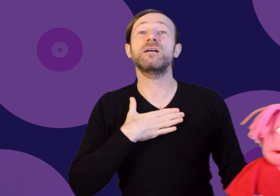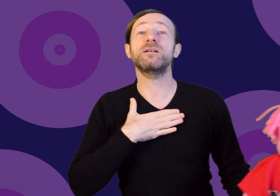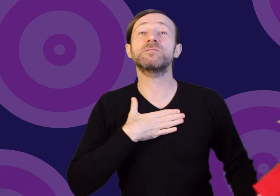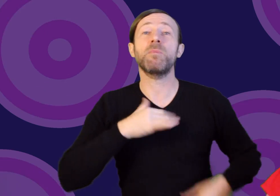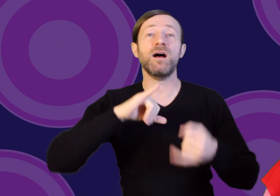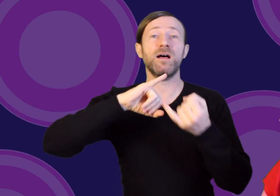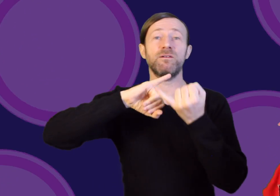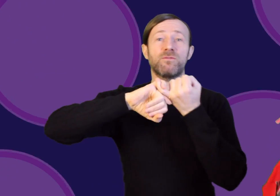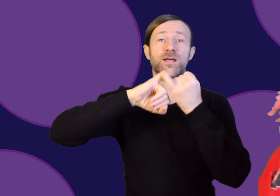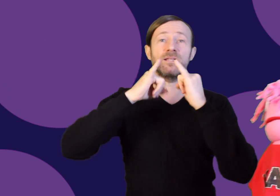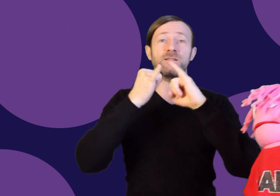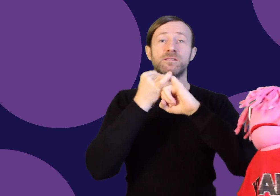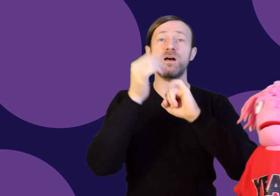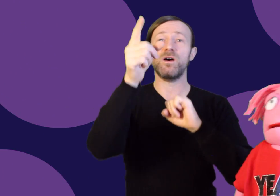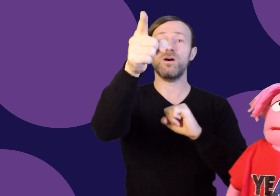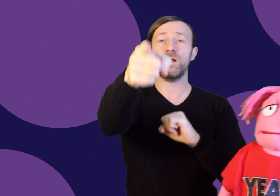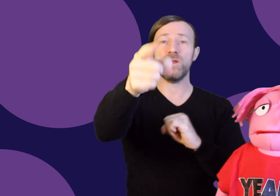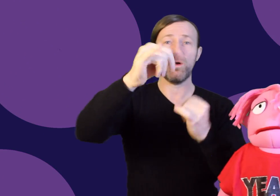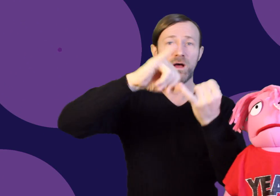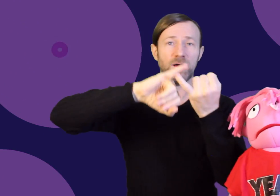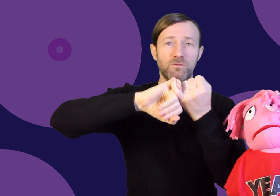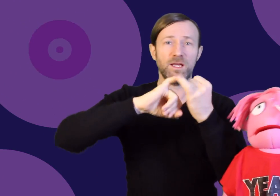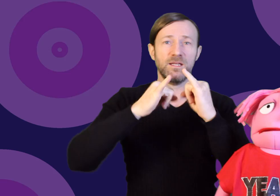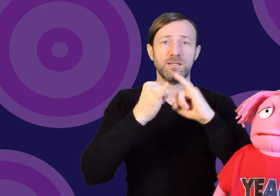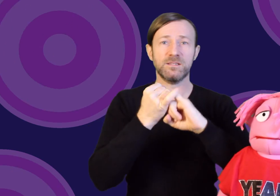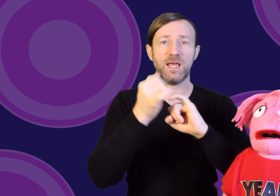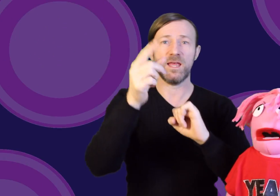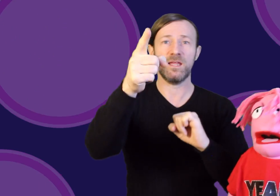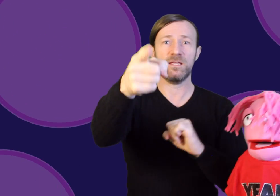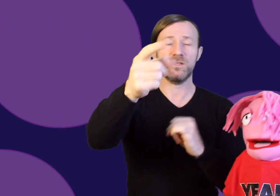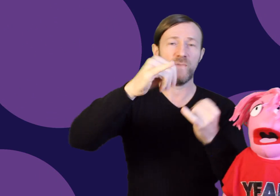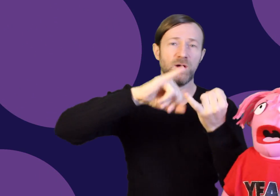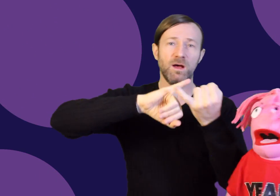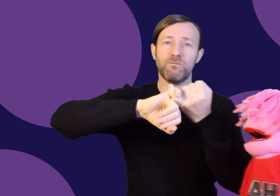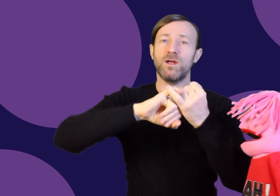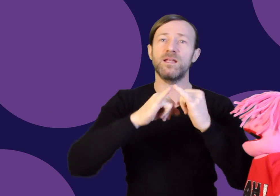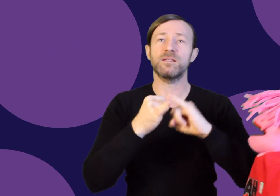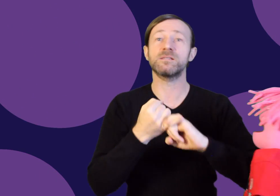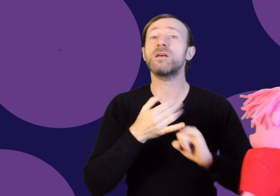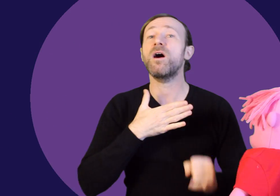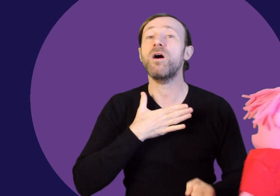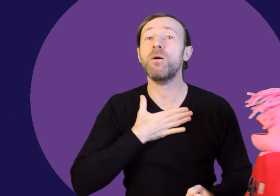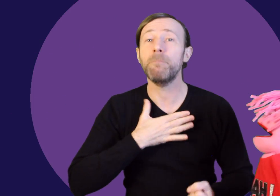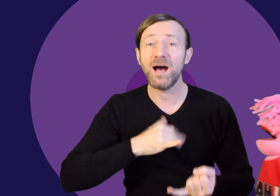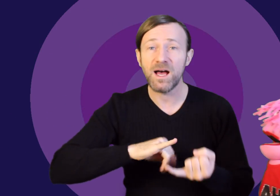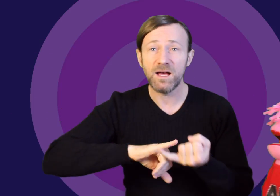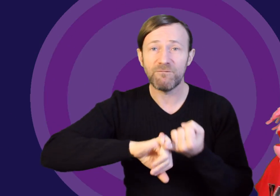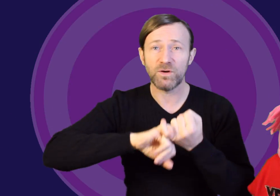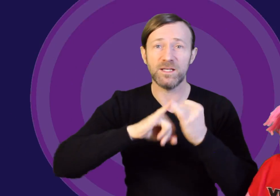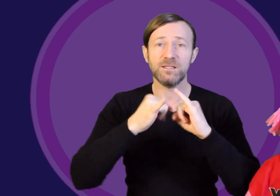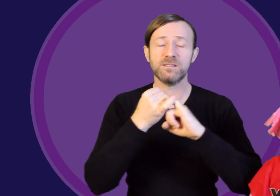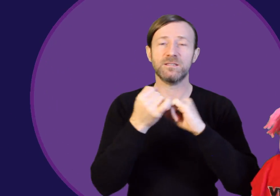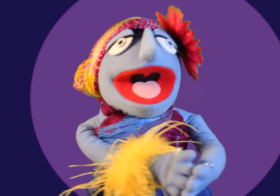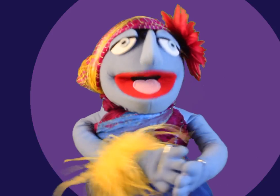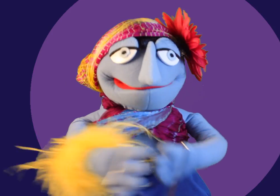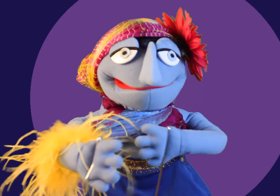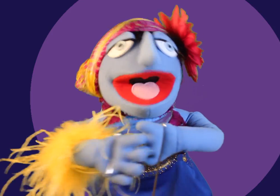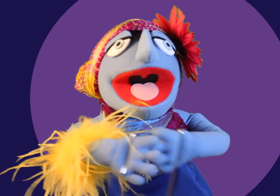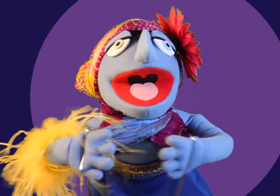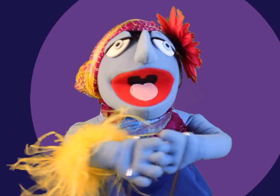'Cause my friends are your friends, and your friends are my friends. The